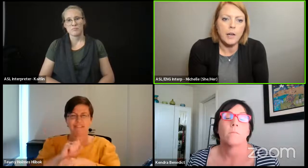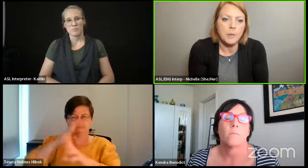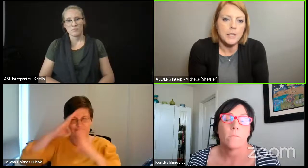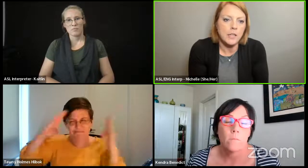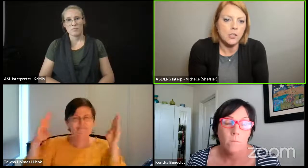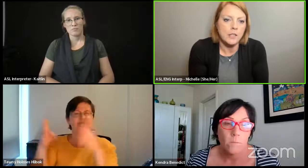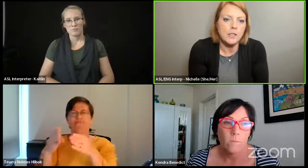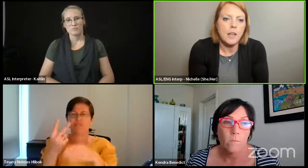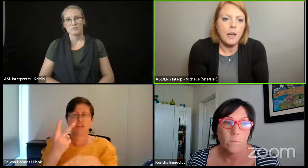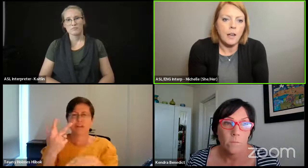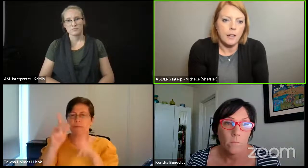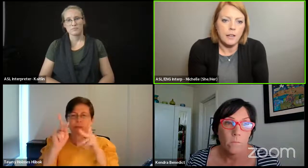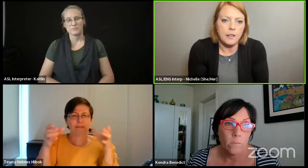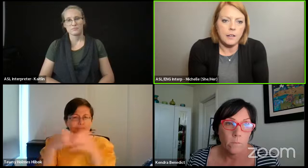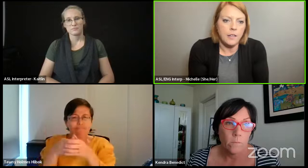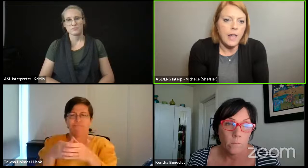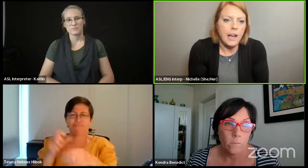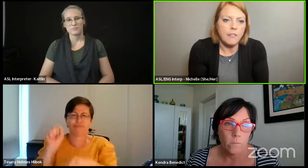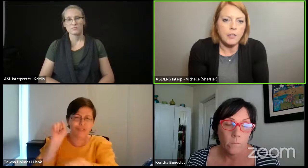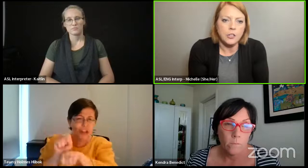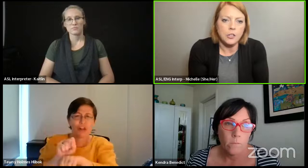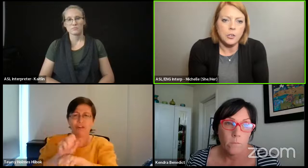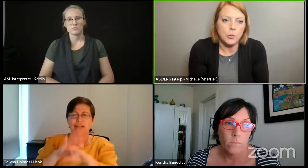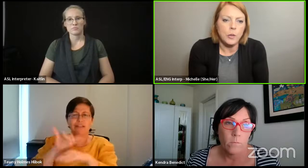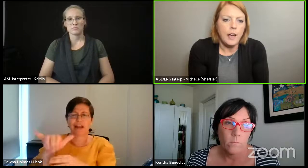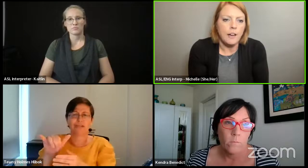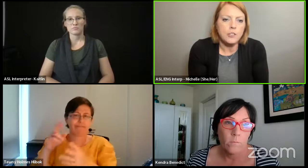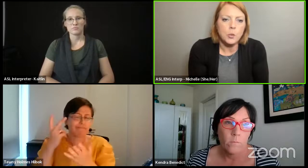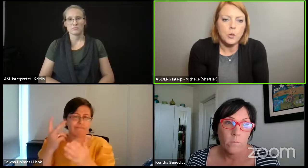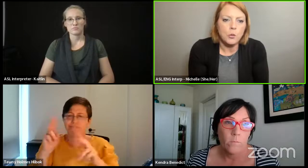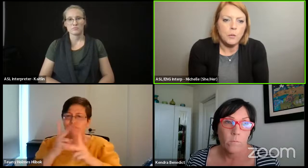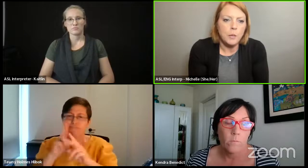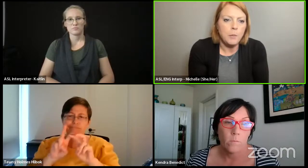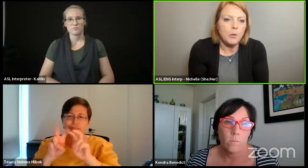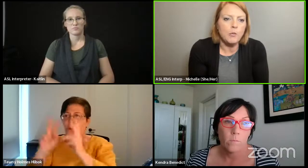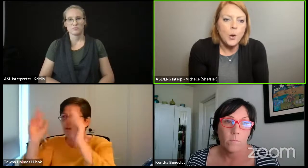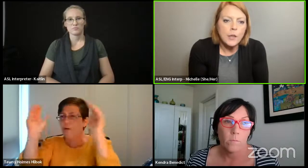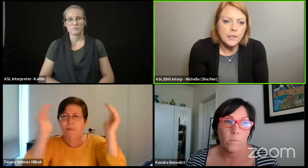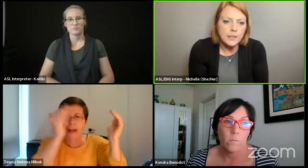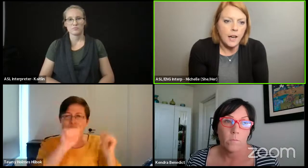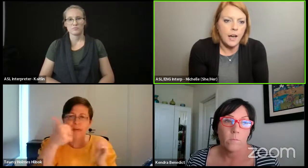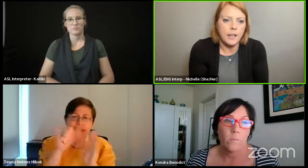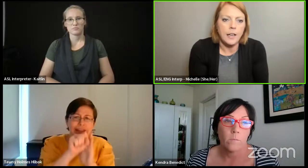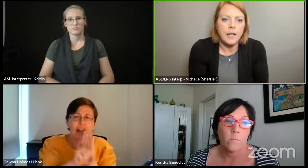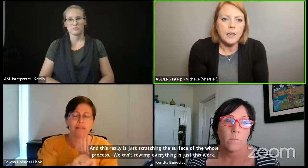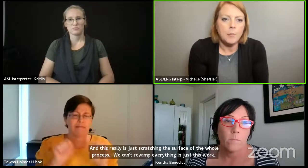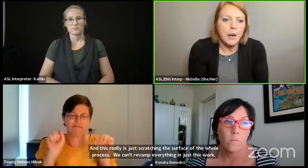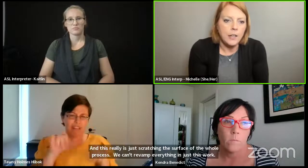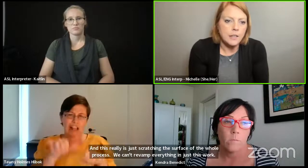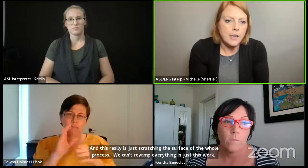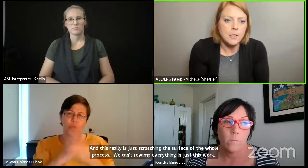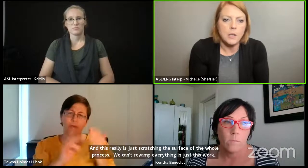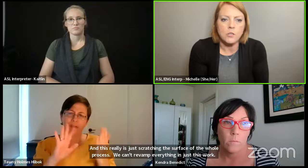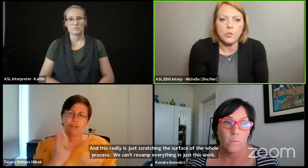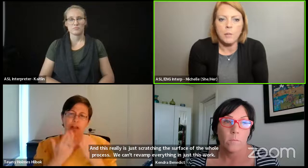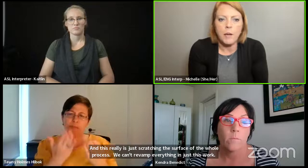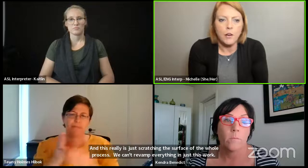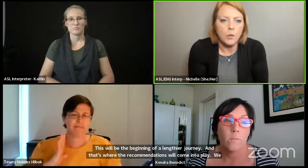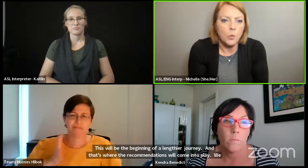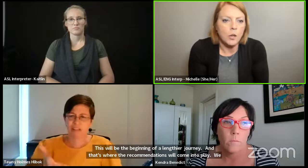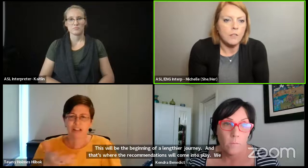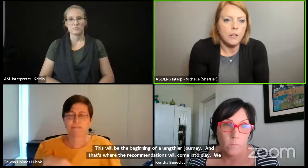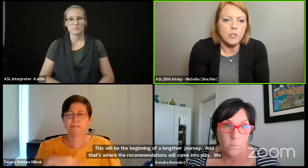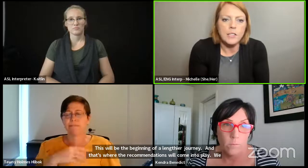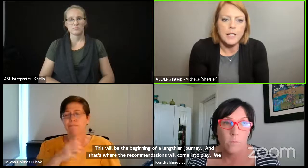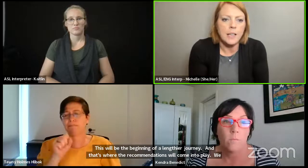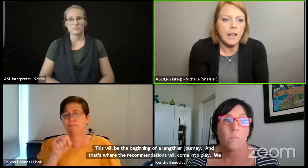and make recommendations in that effort to have 2 or 3 people focused on comparing assessments or comparing